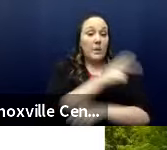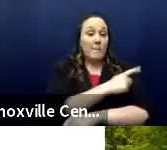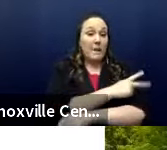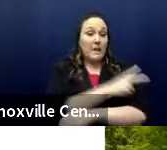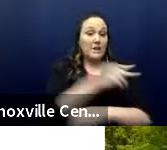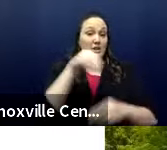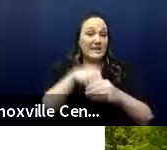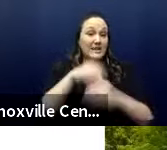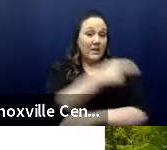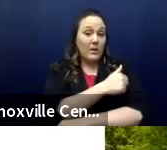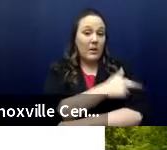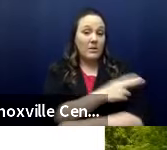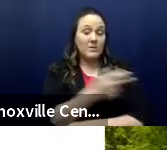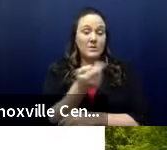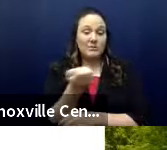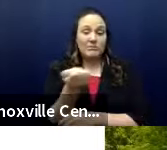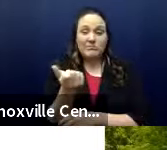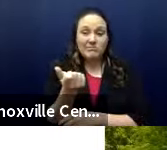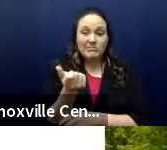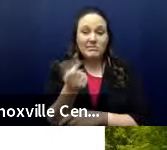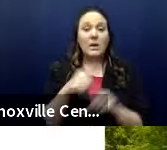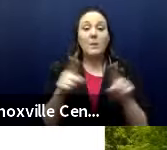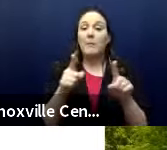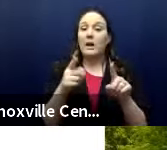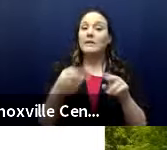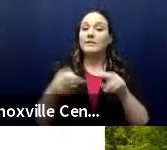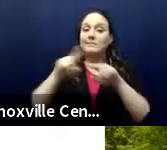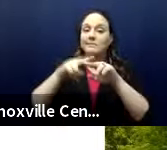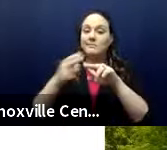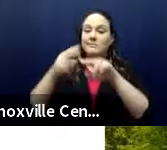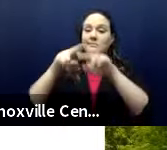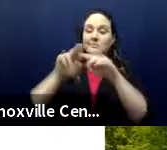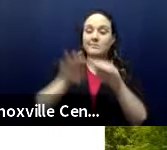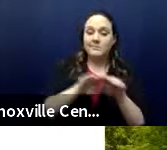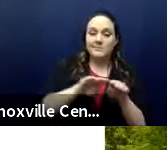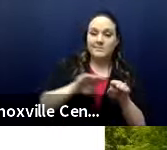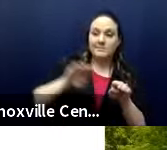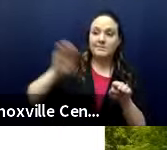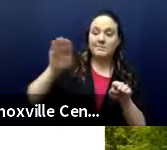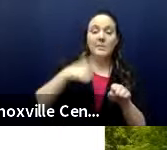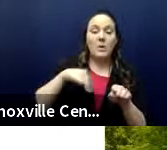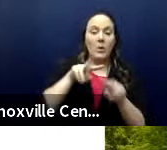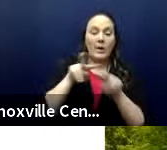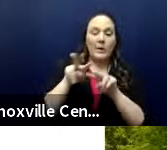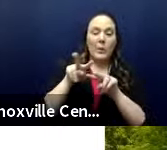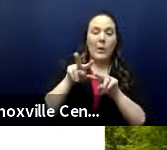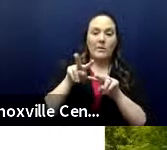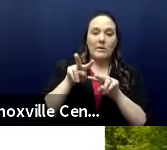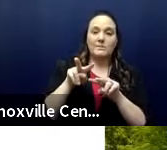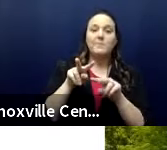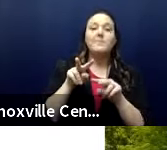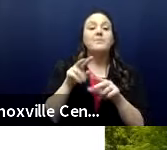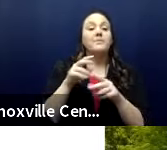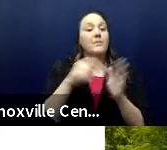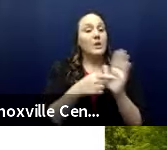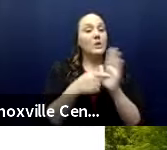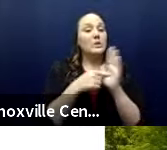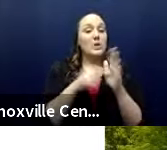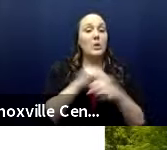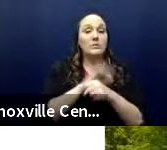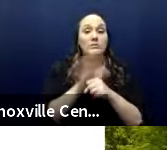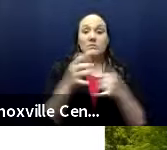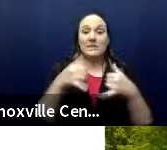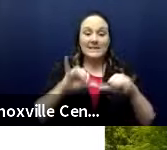relatively small, they are continuing to trend up. We are watching this very closely. It again demonstrates that the virus is still present